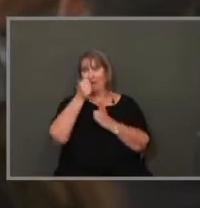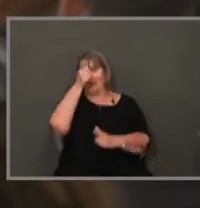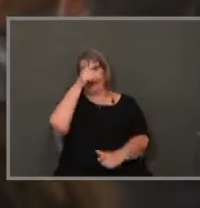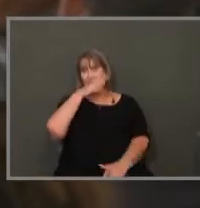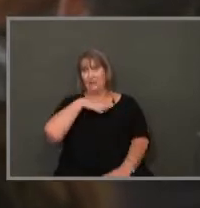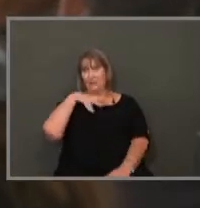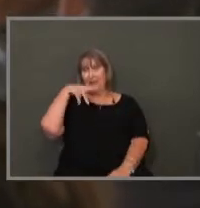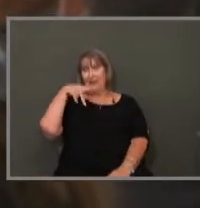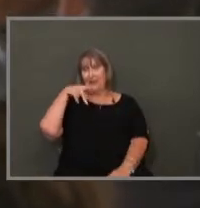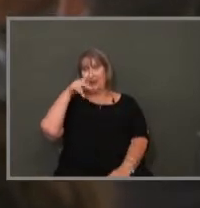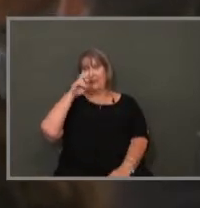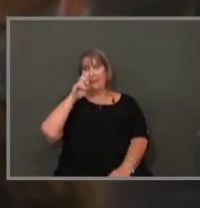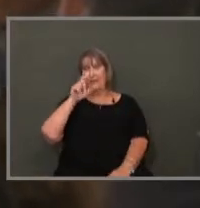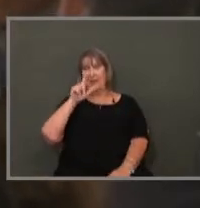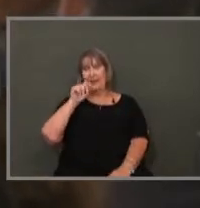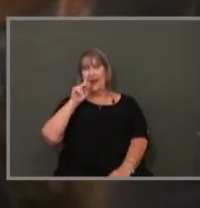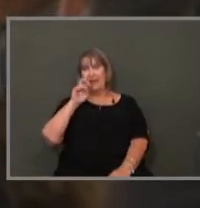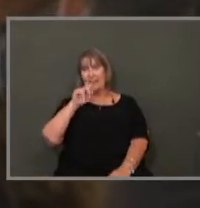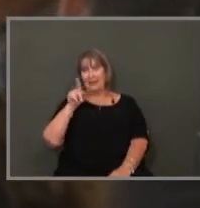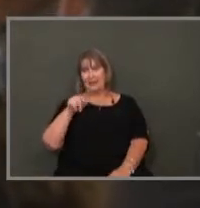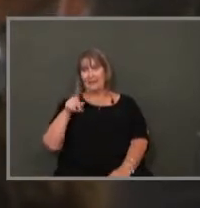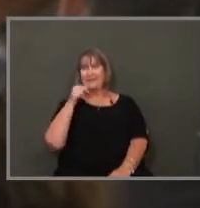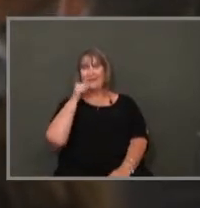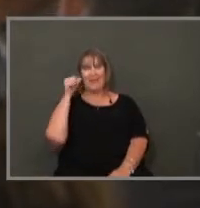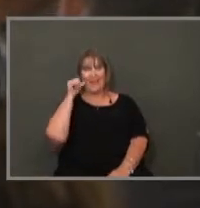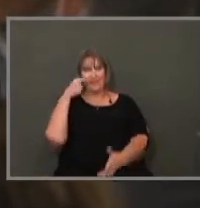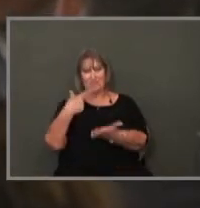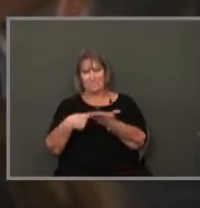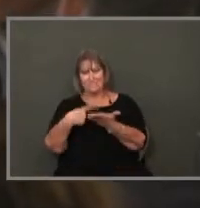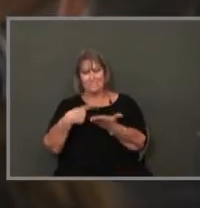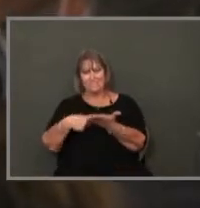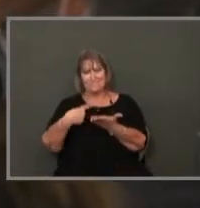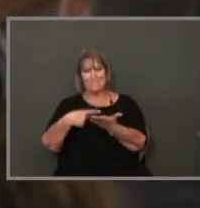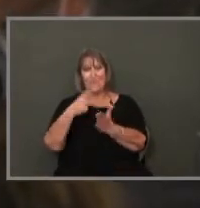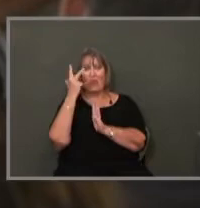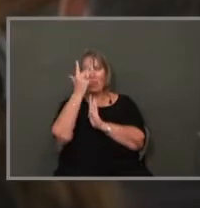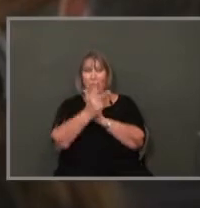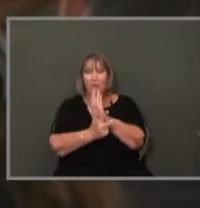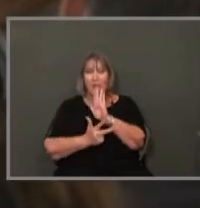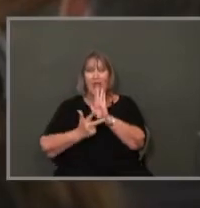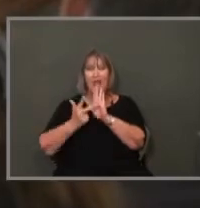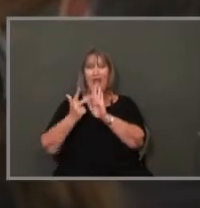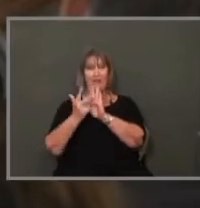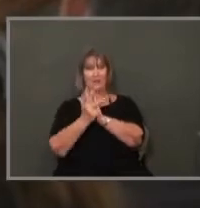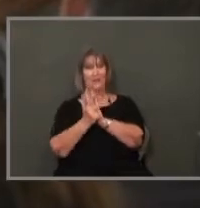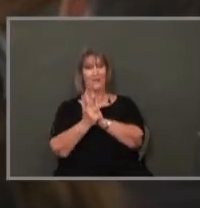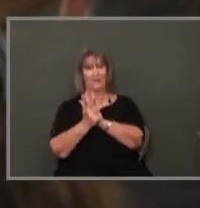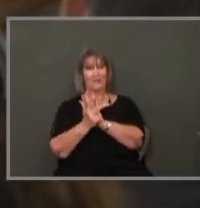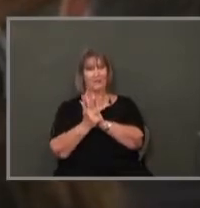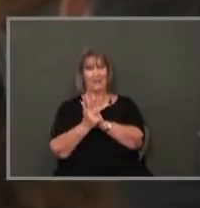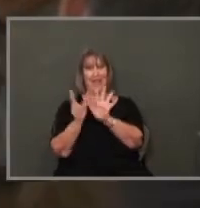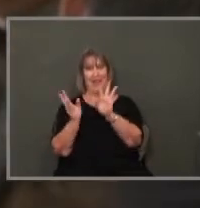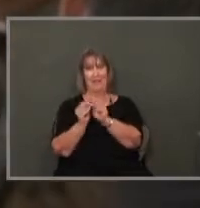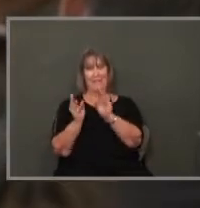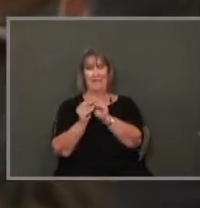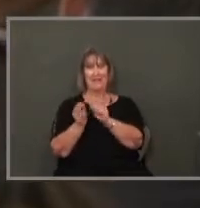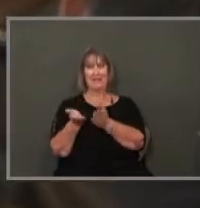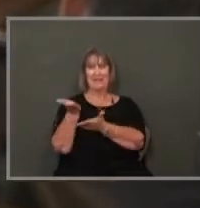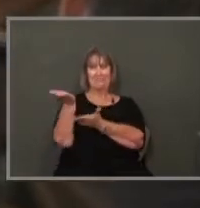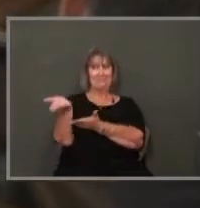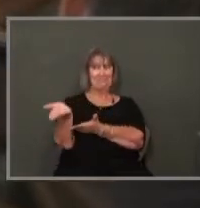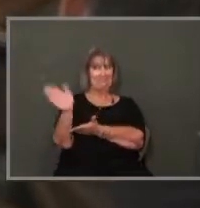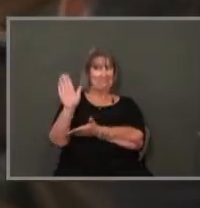the conversation the council had yesterday for 3 hours, and so I'll let the councilman kind of weigh in on